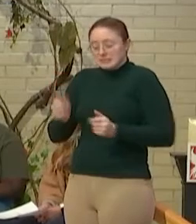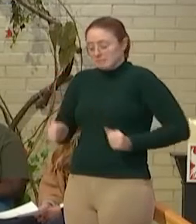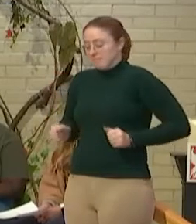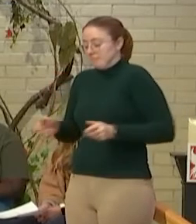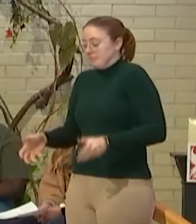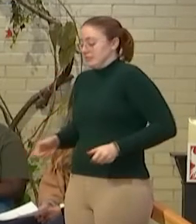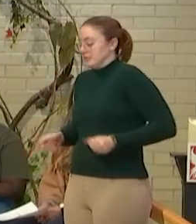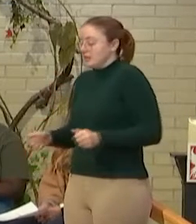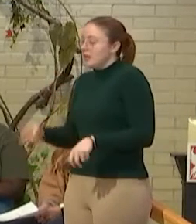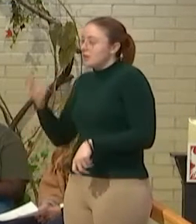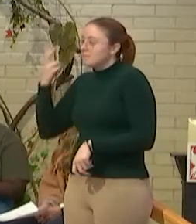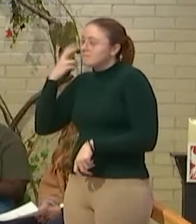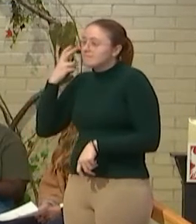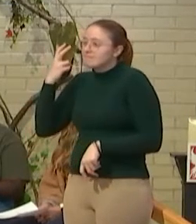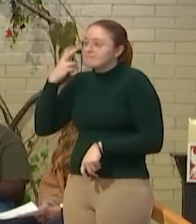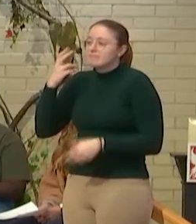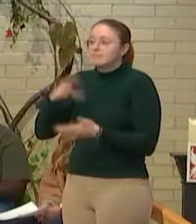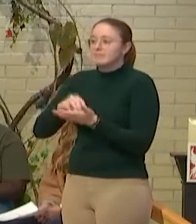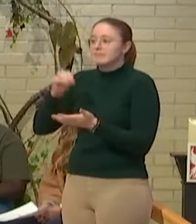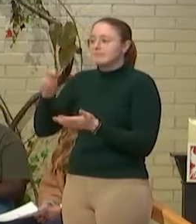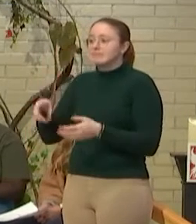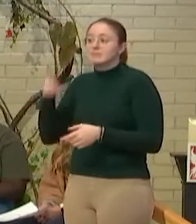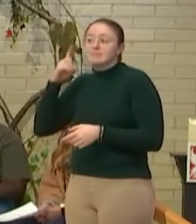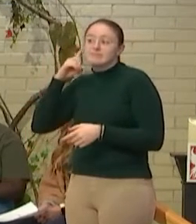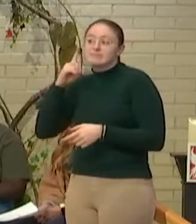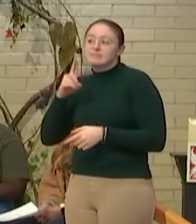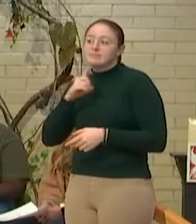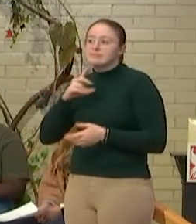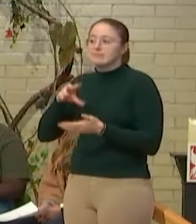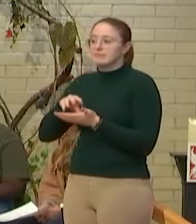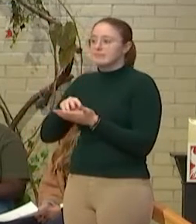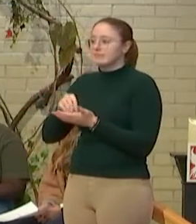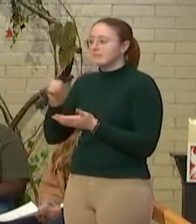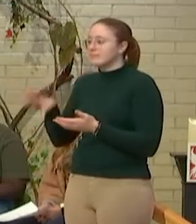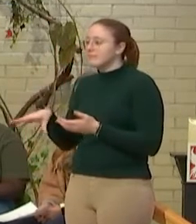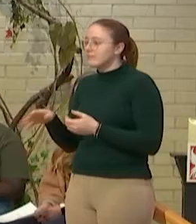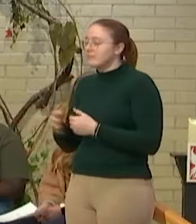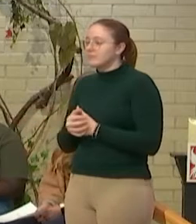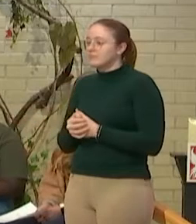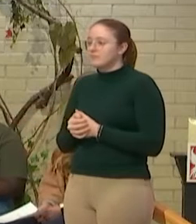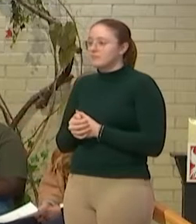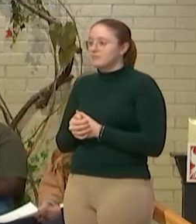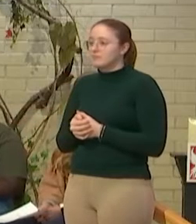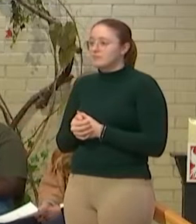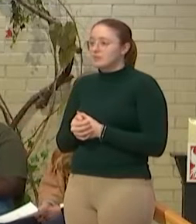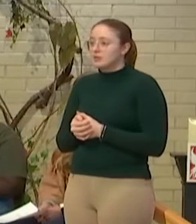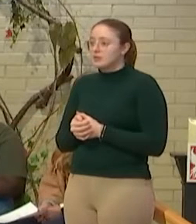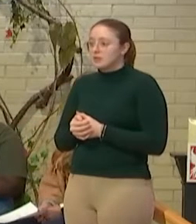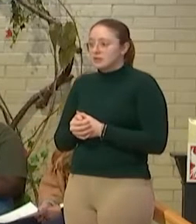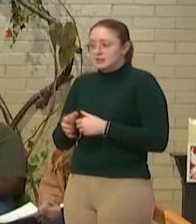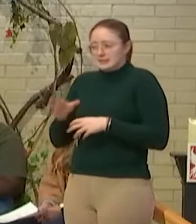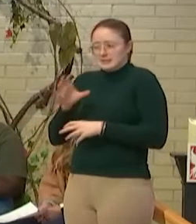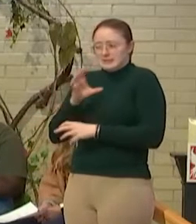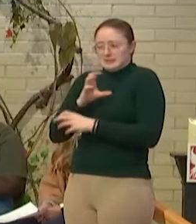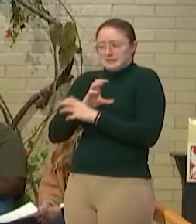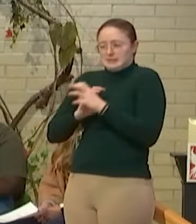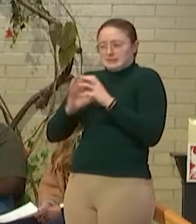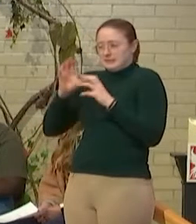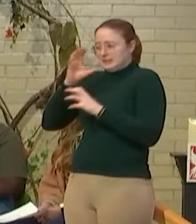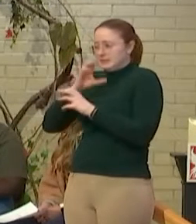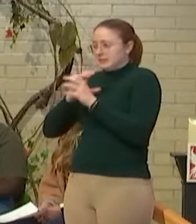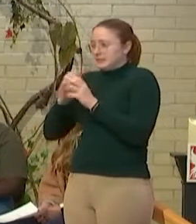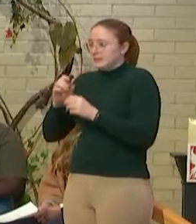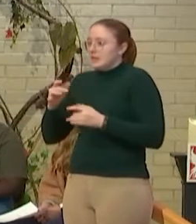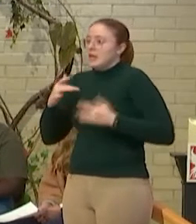wheelchair, or blind student, or a deaf student. It might be something not obvious, like anxiety